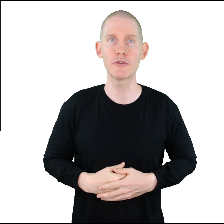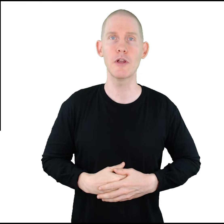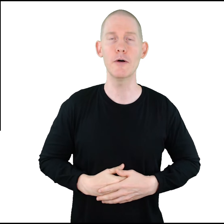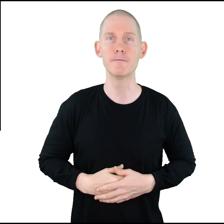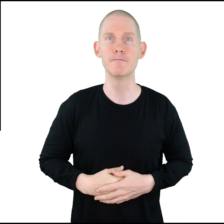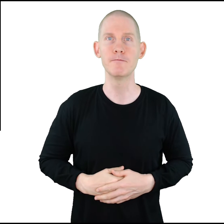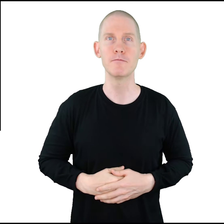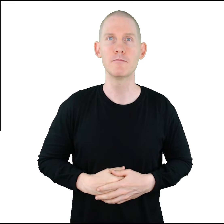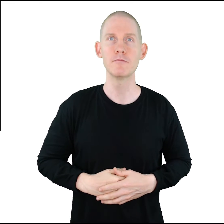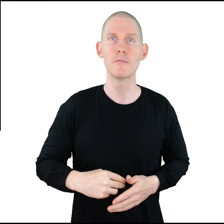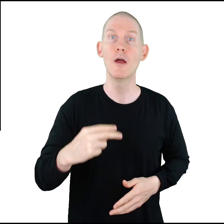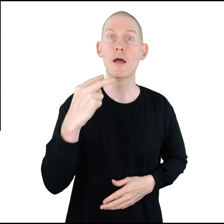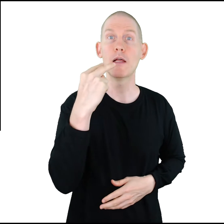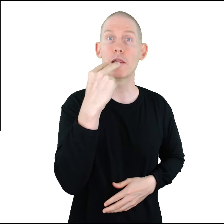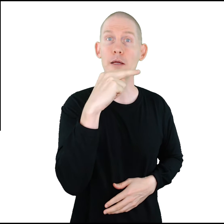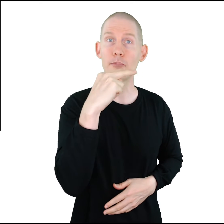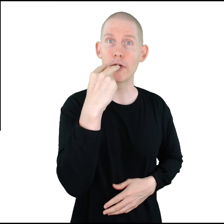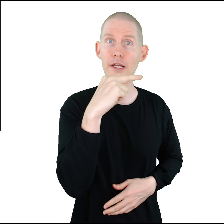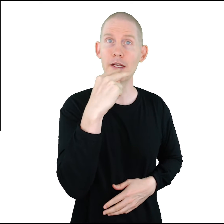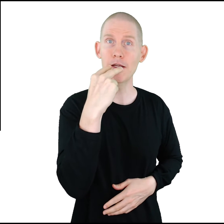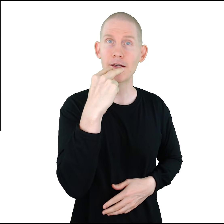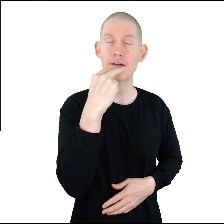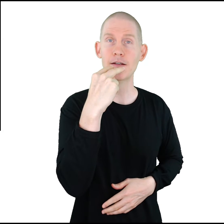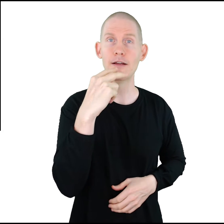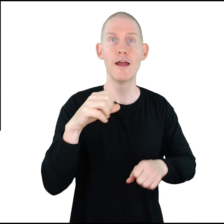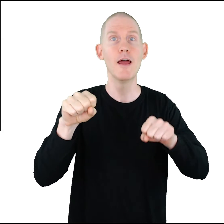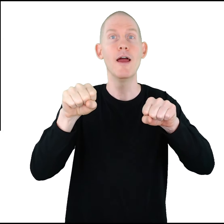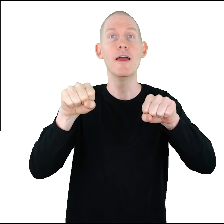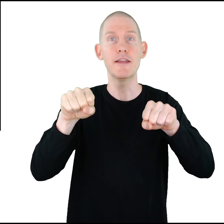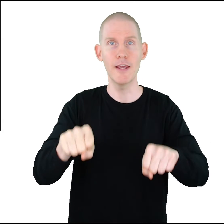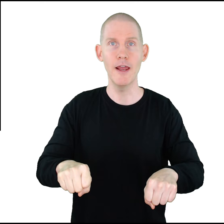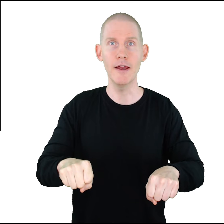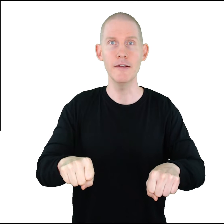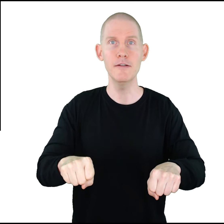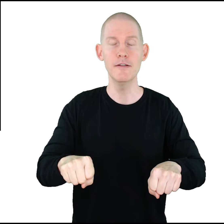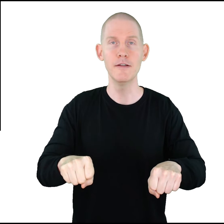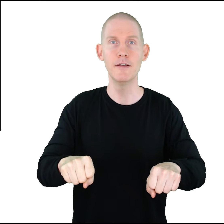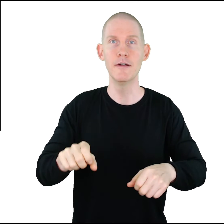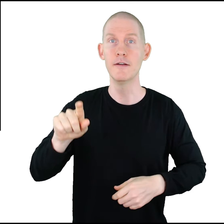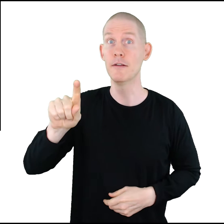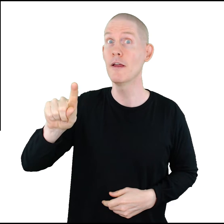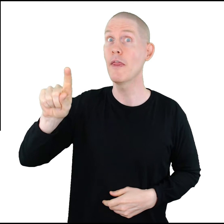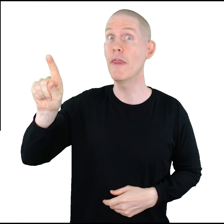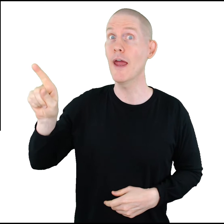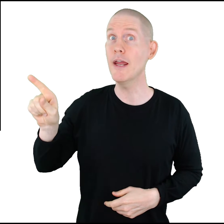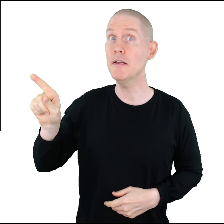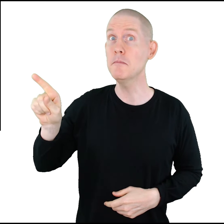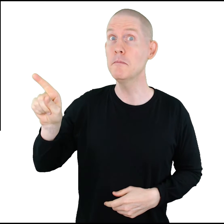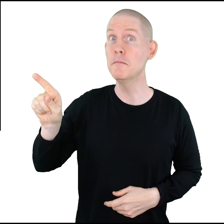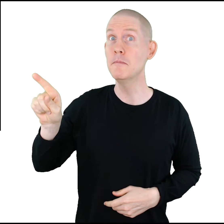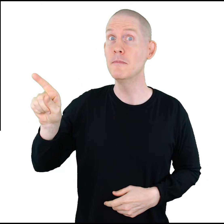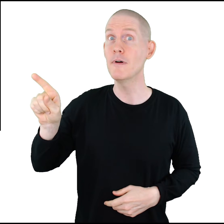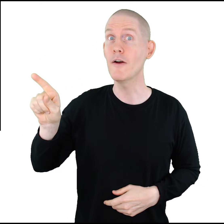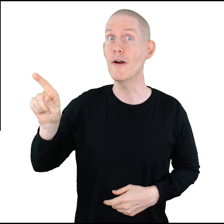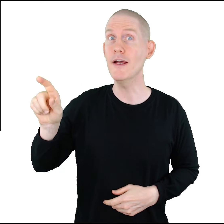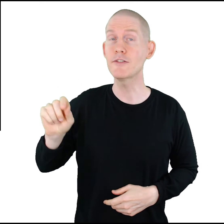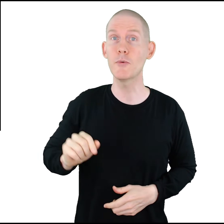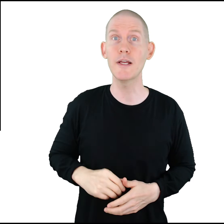slow. Lip read. Can. They. All right, so when I